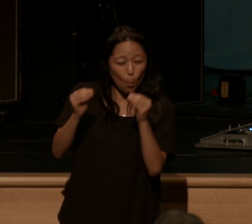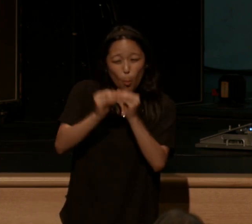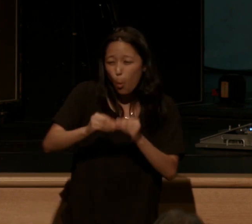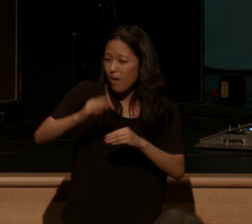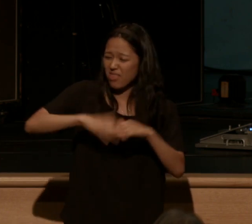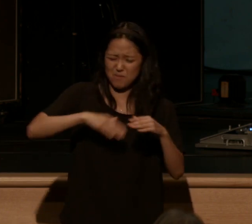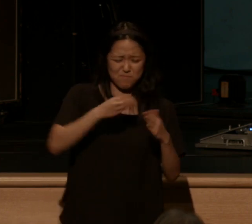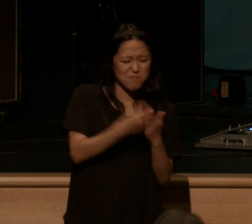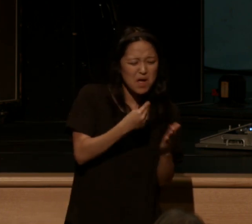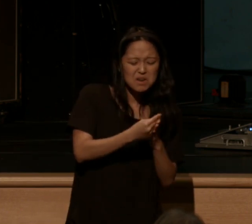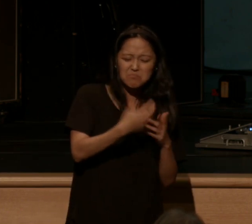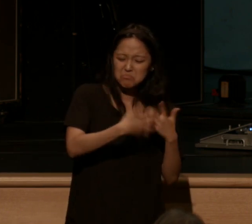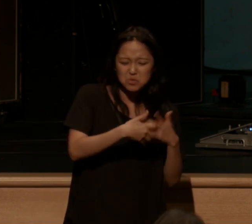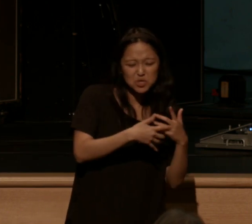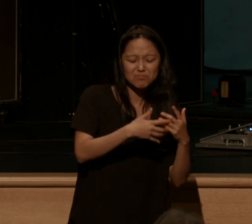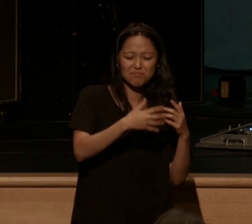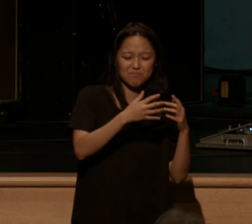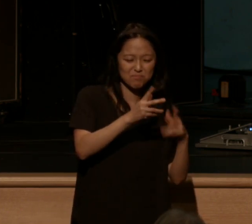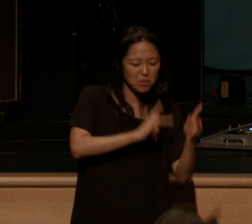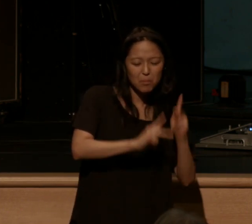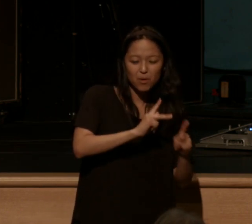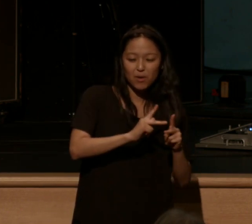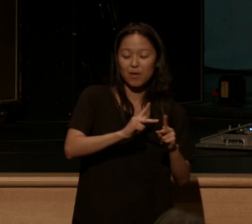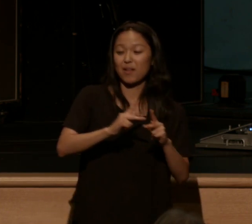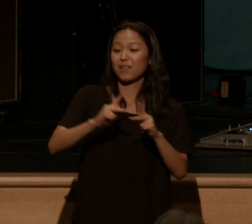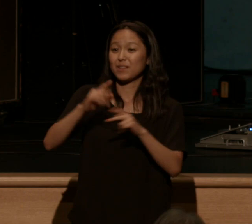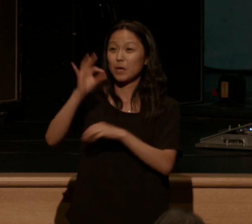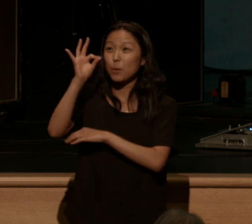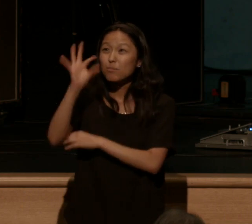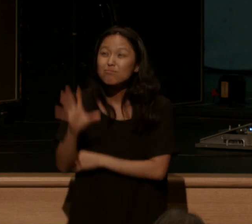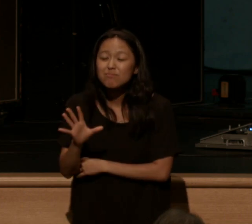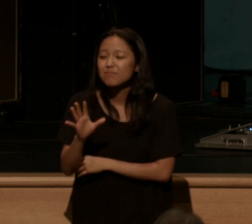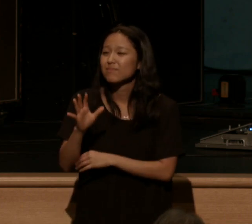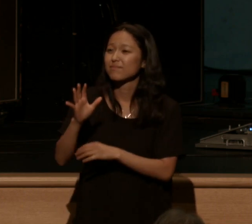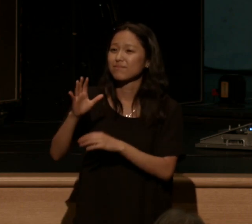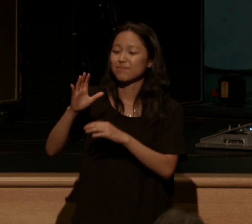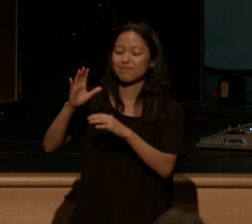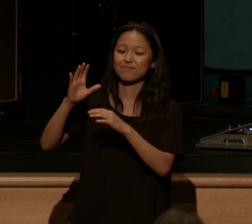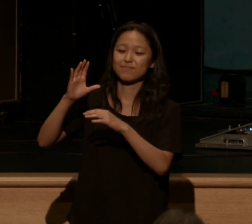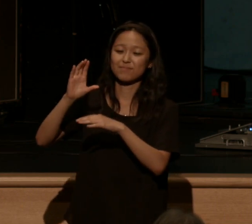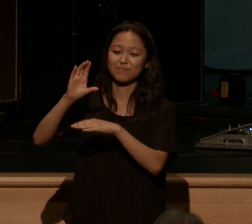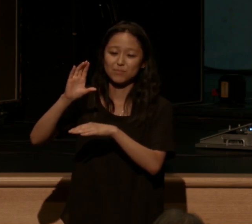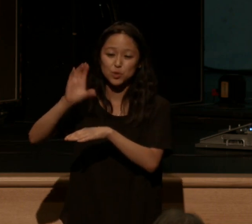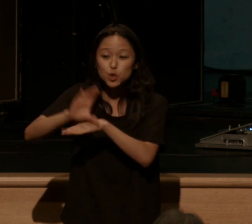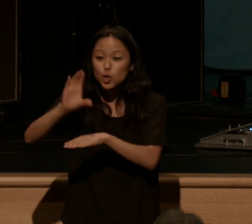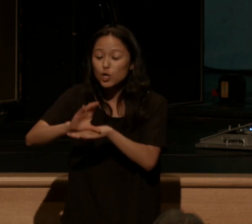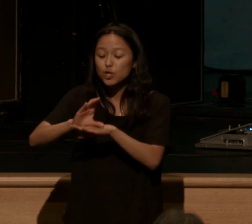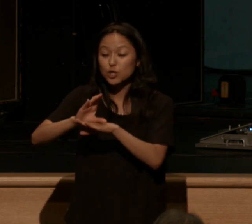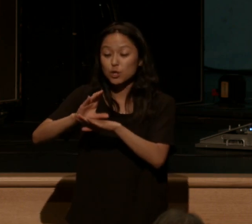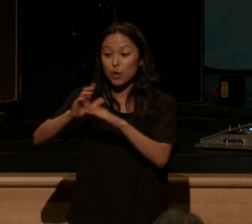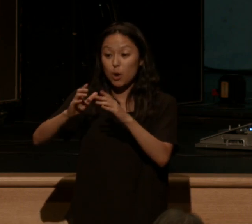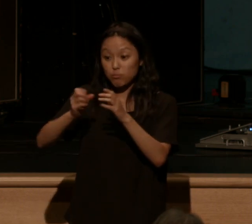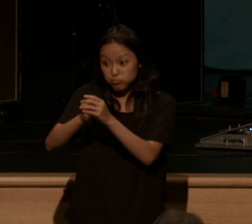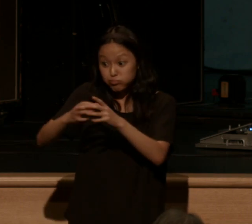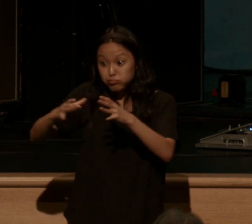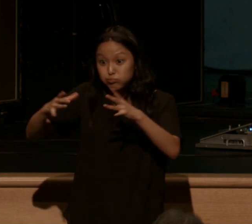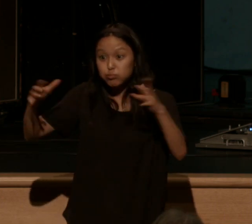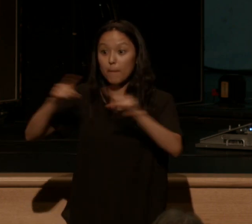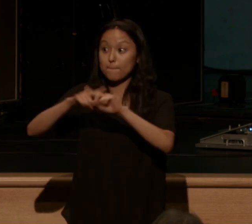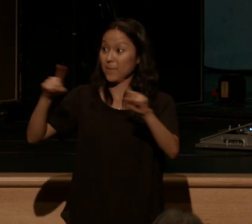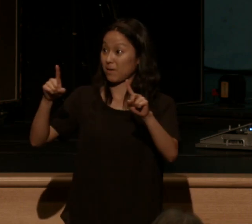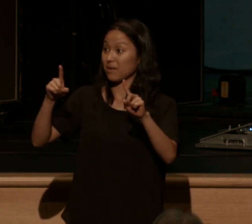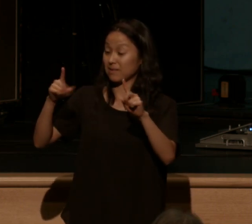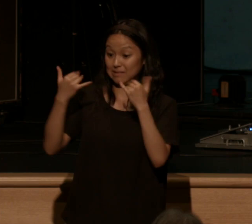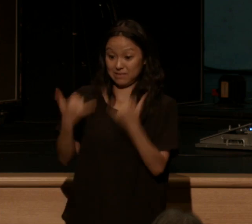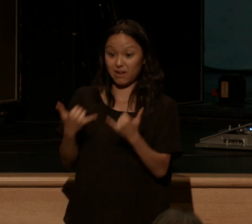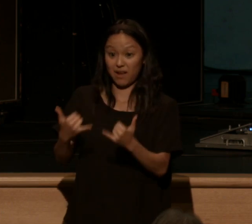money, machinery, and men. The company of preachers in Christendom is far greater than what it was in the days of Paul, listen carefully, but the